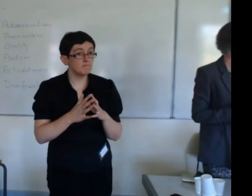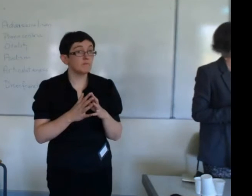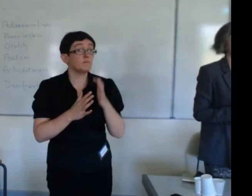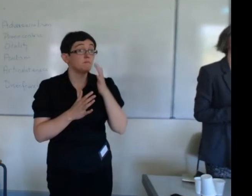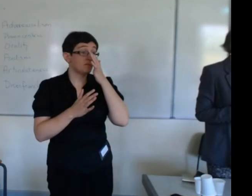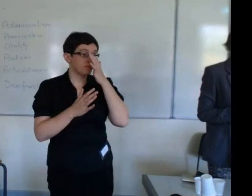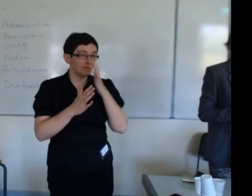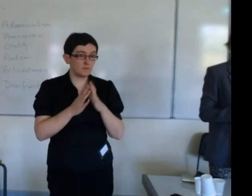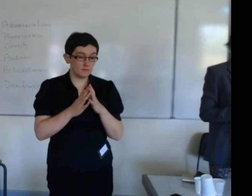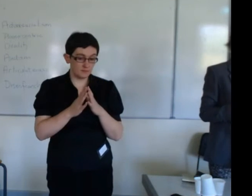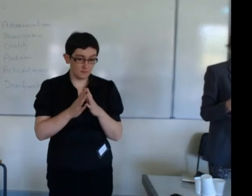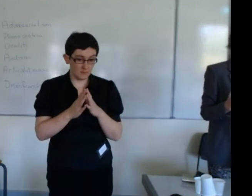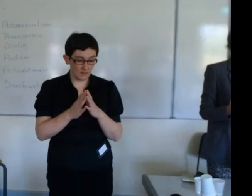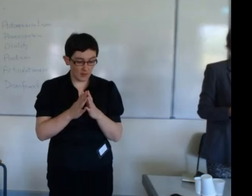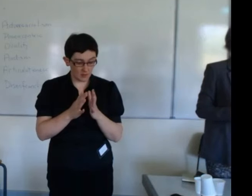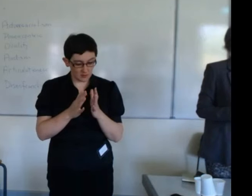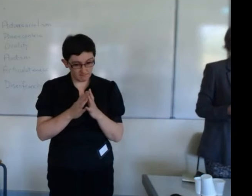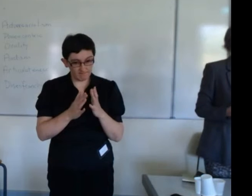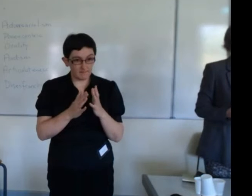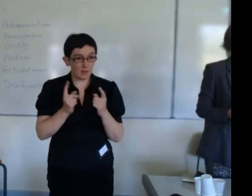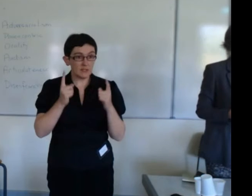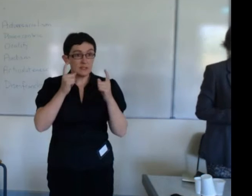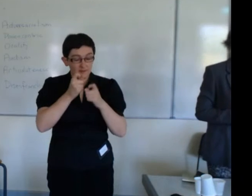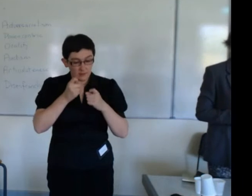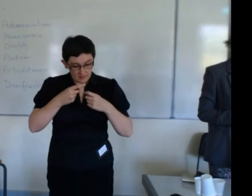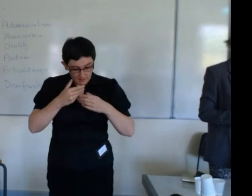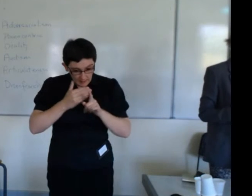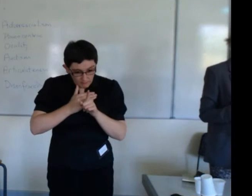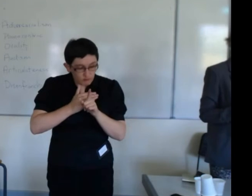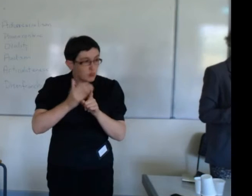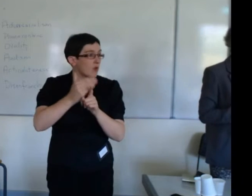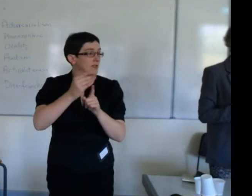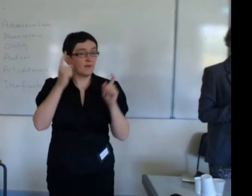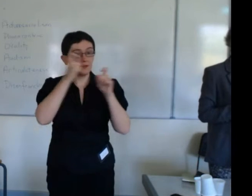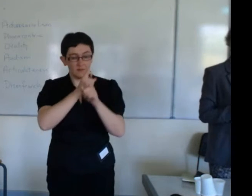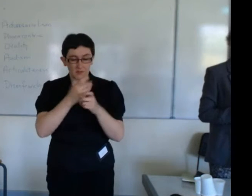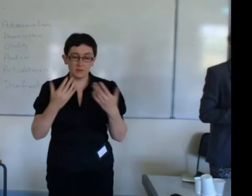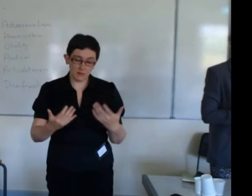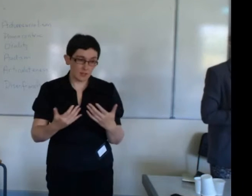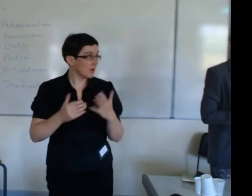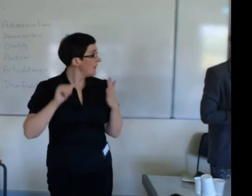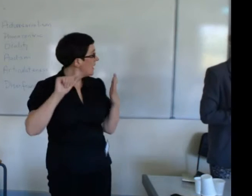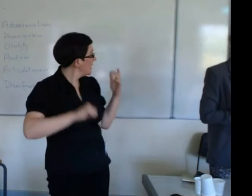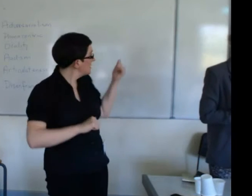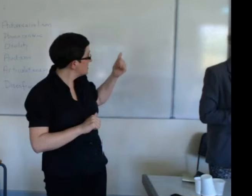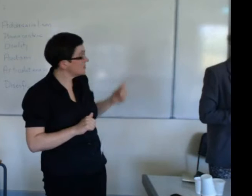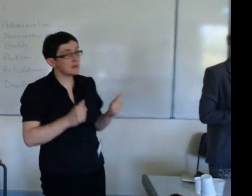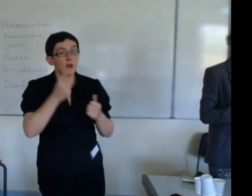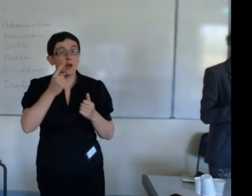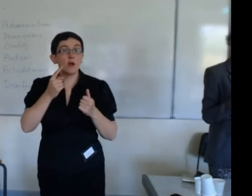have found it very difficult to make progress. In terms of, this is a list of one of our sets of strategic